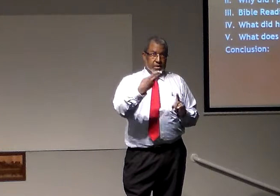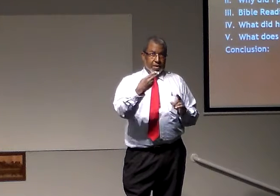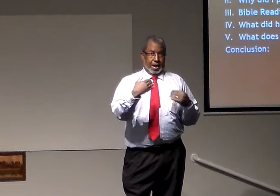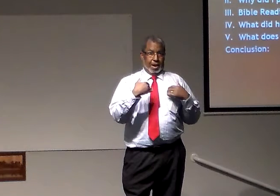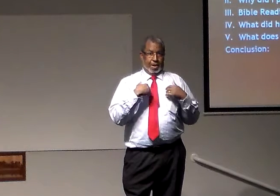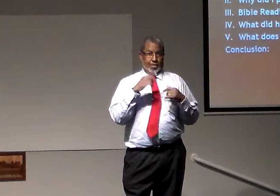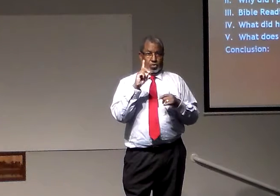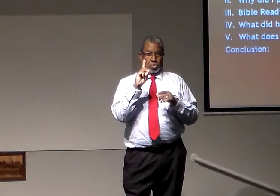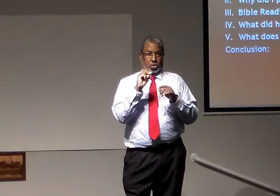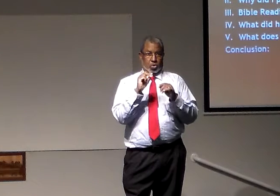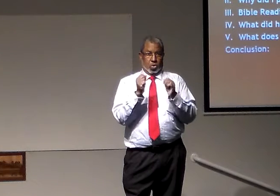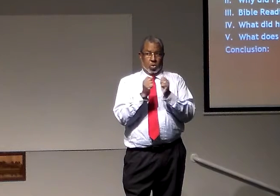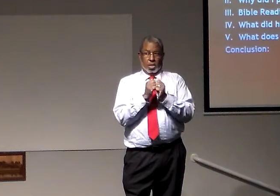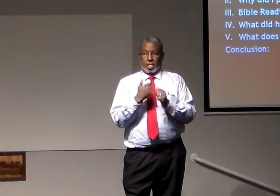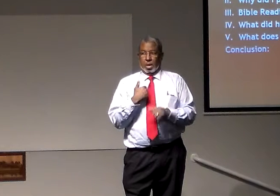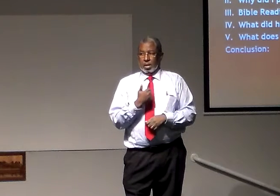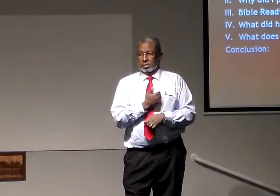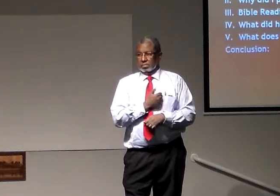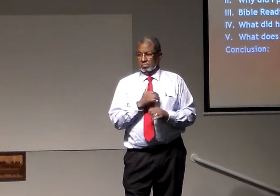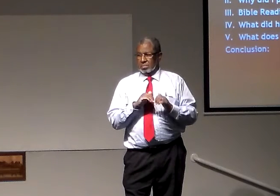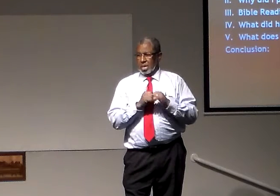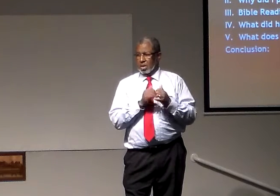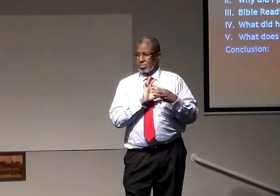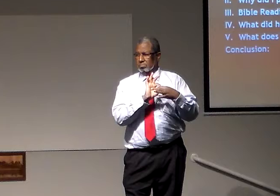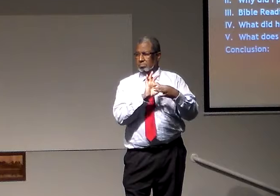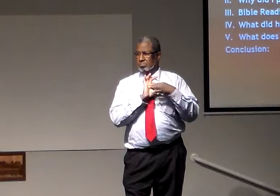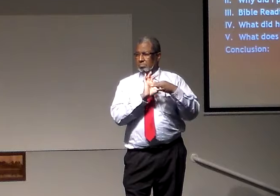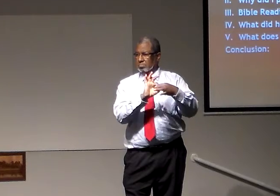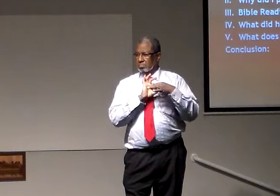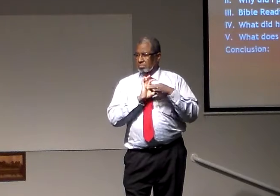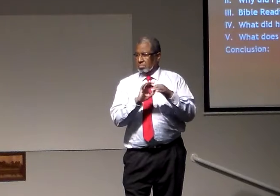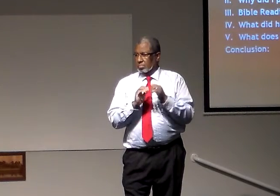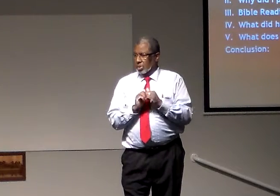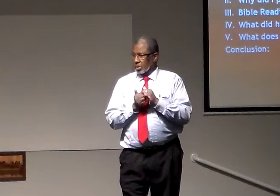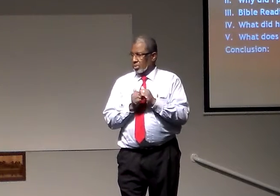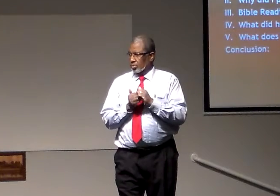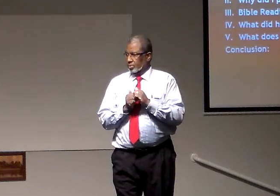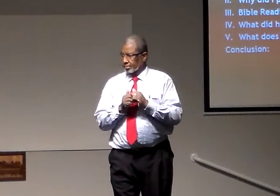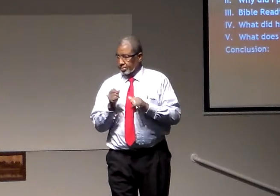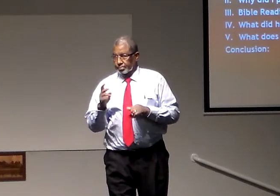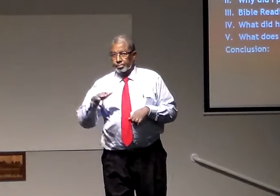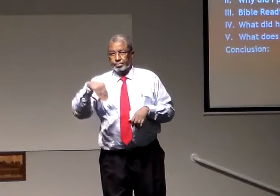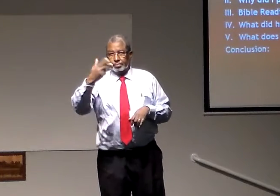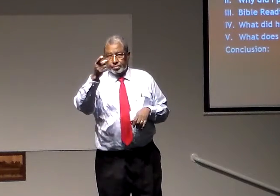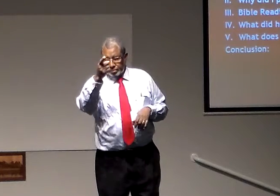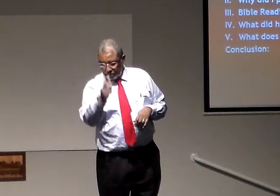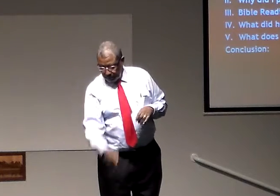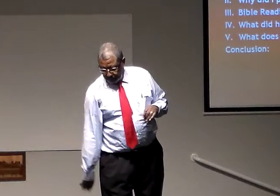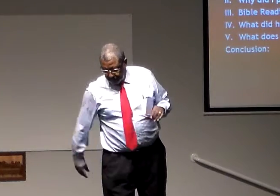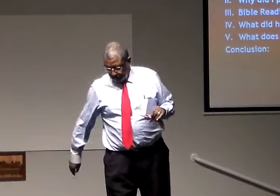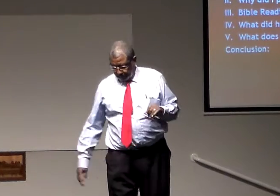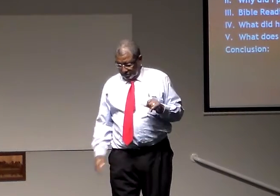Joseph. What did Joseph have to do with us? How are we related to this?